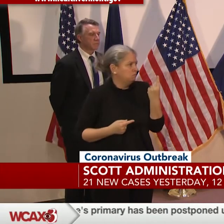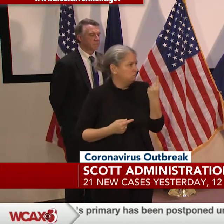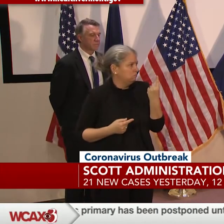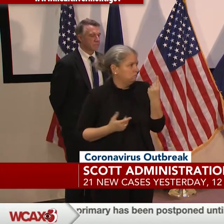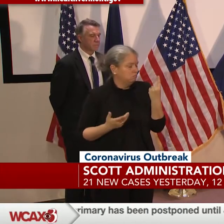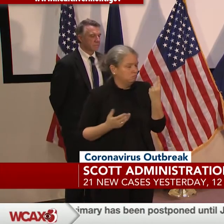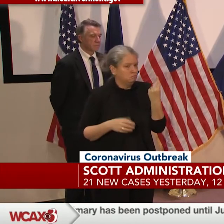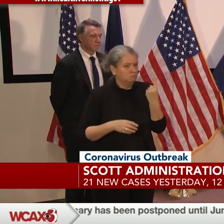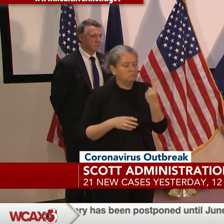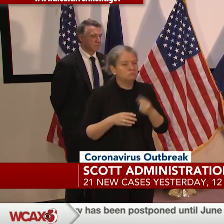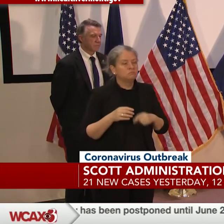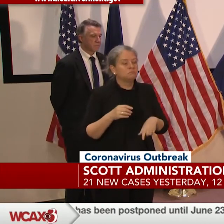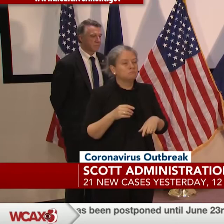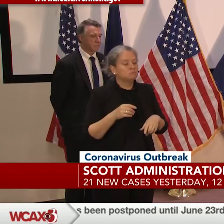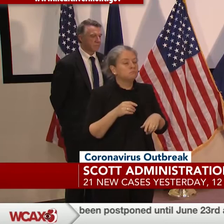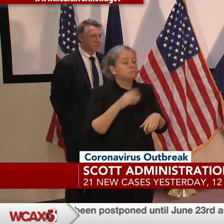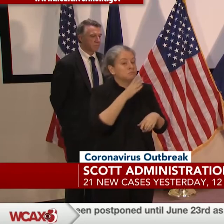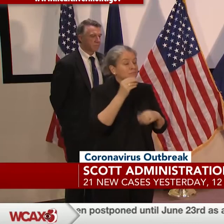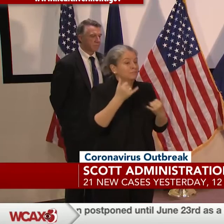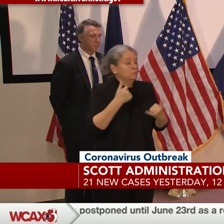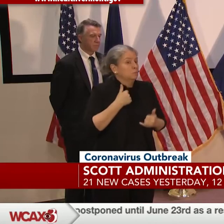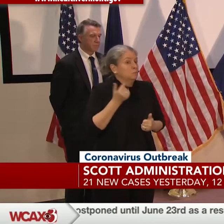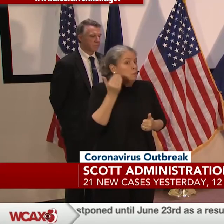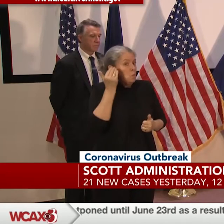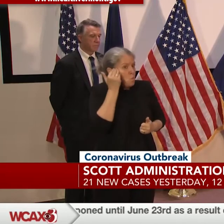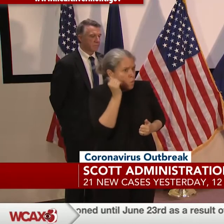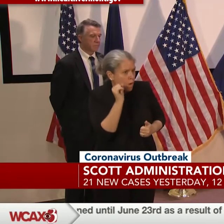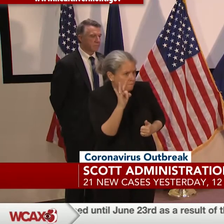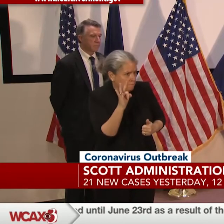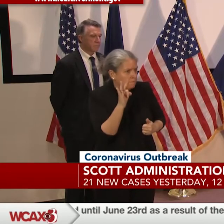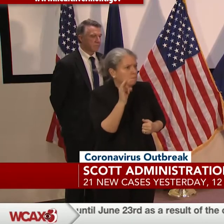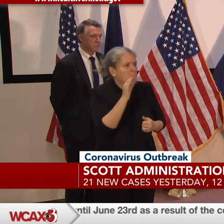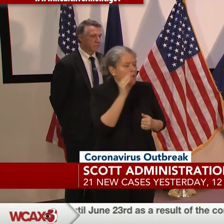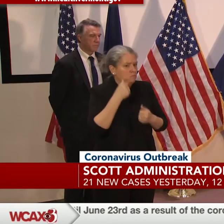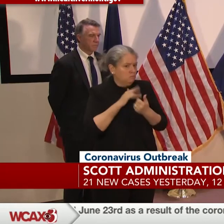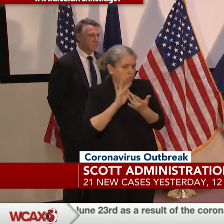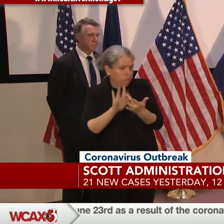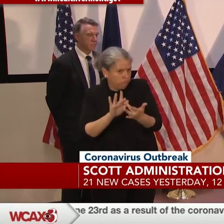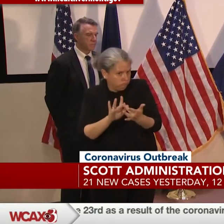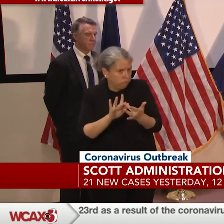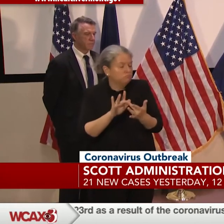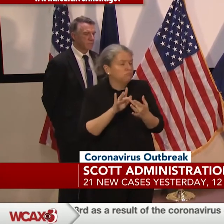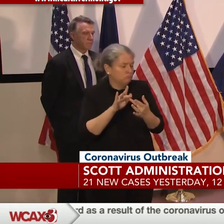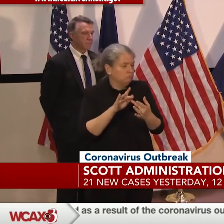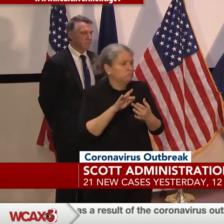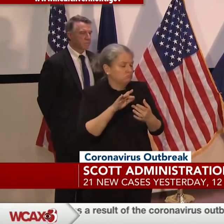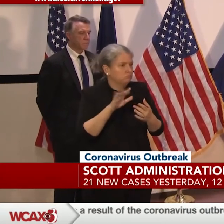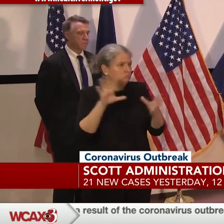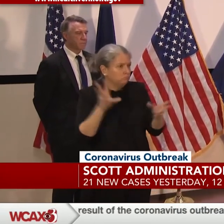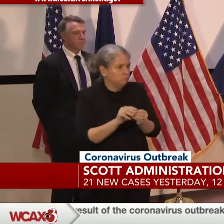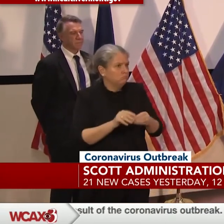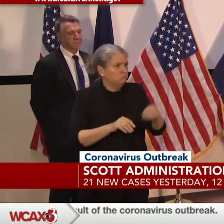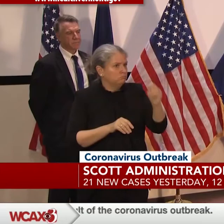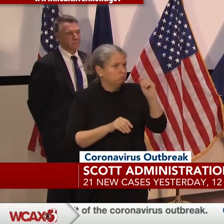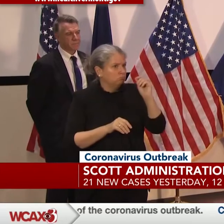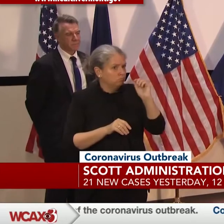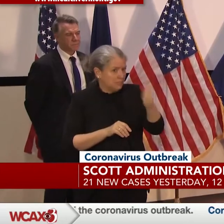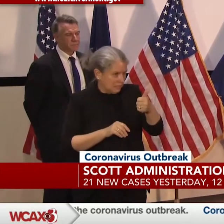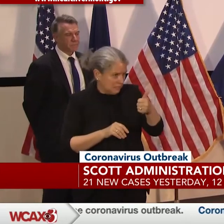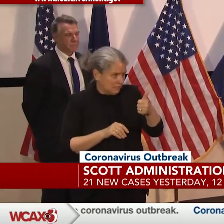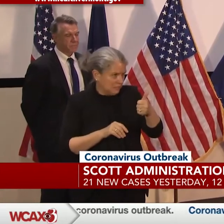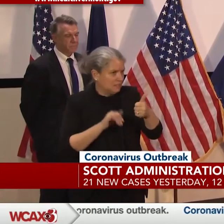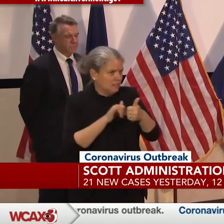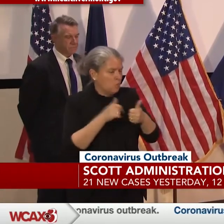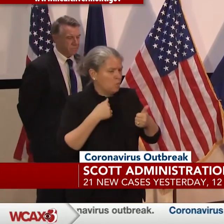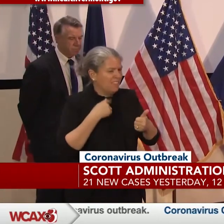We're currently aware of and have been in communication with 10 who we